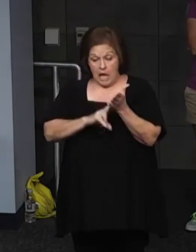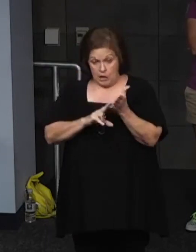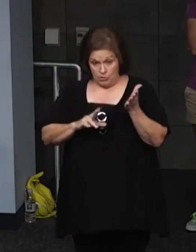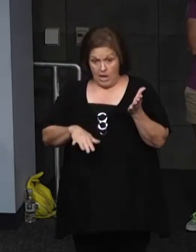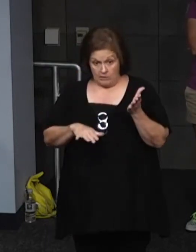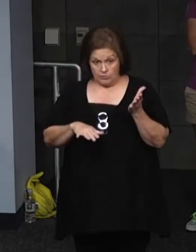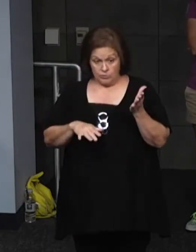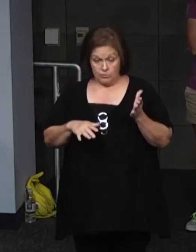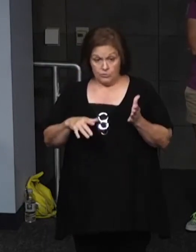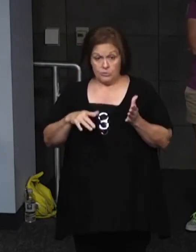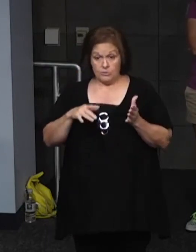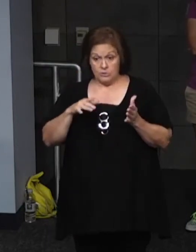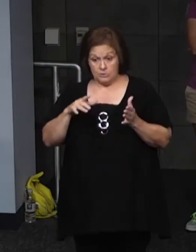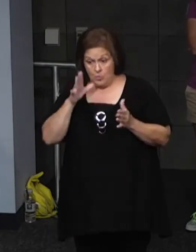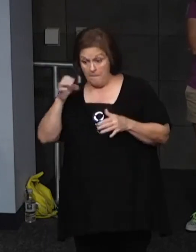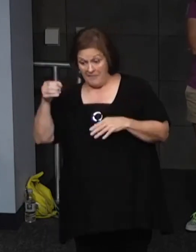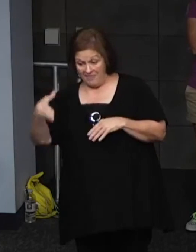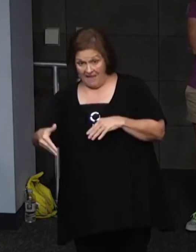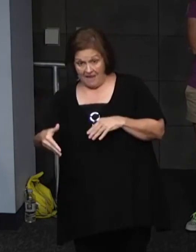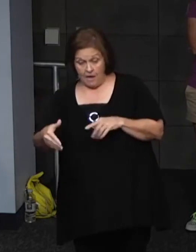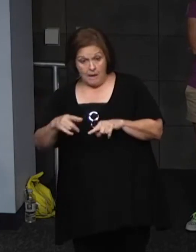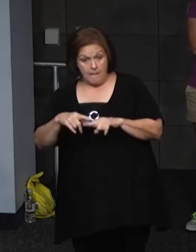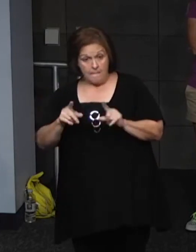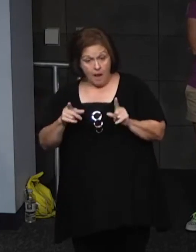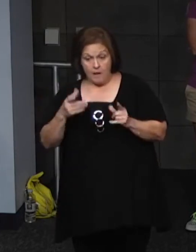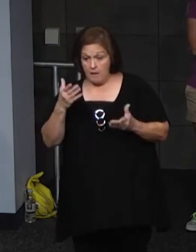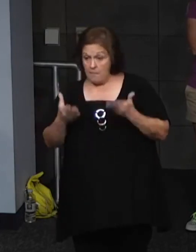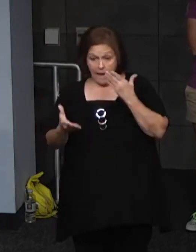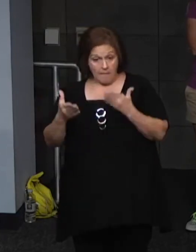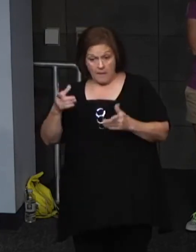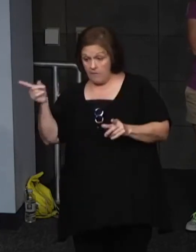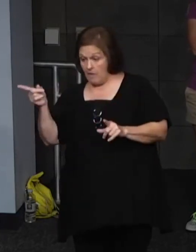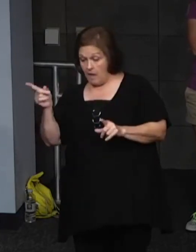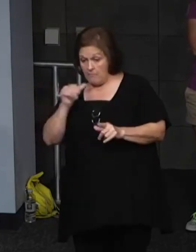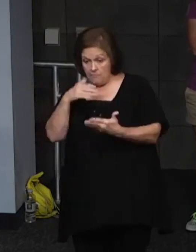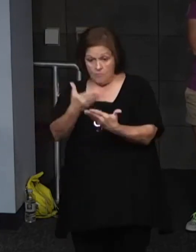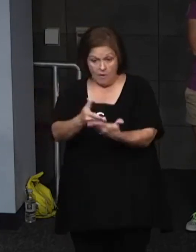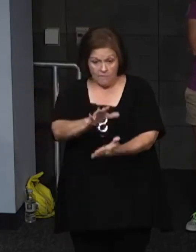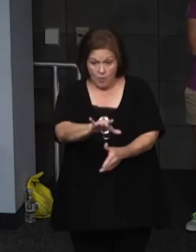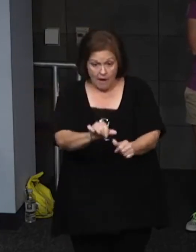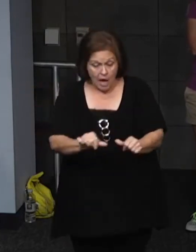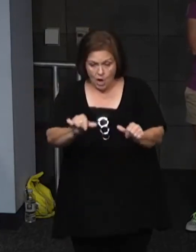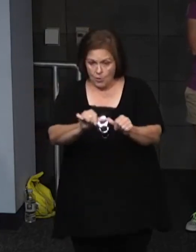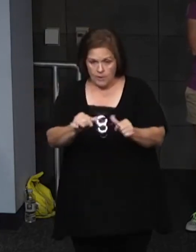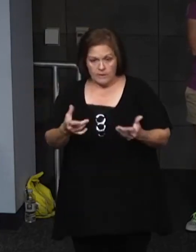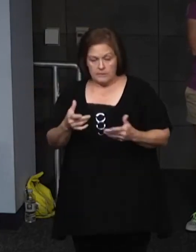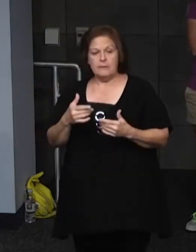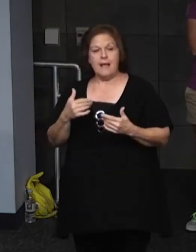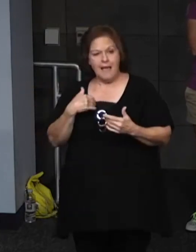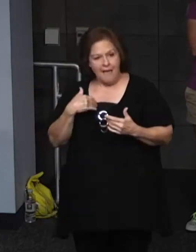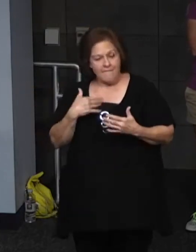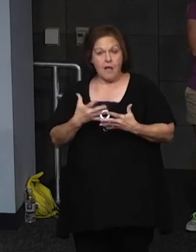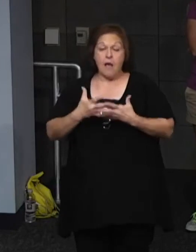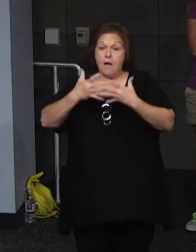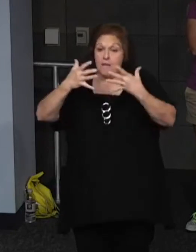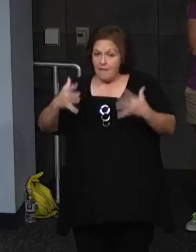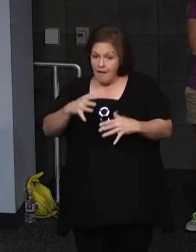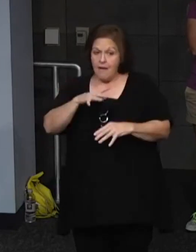be out on that date, but it might not get to you if you're scheduled for that date. Remember, there is a lot more garbage out